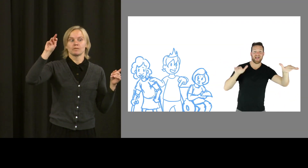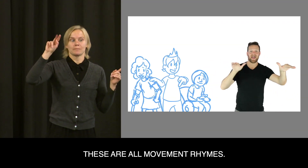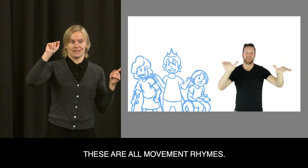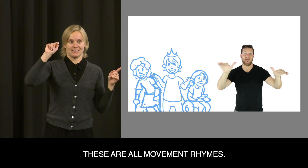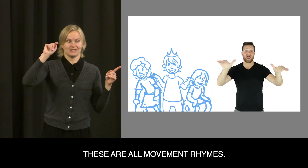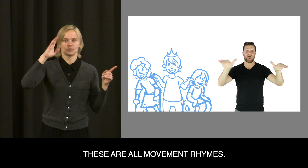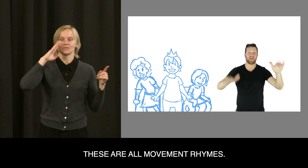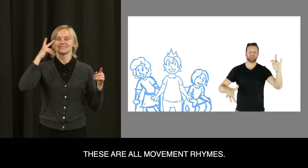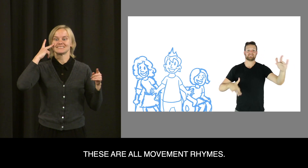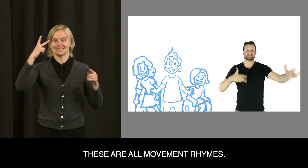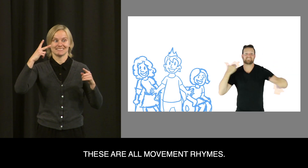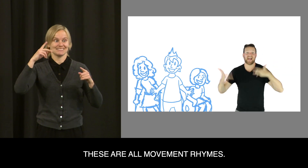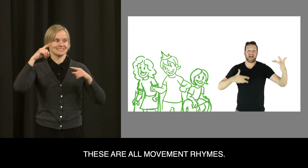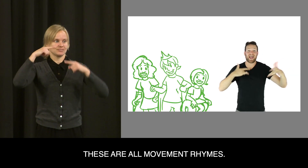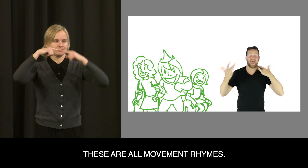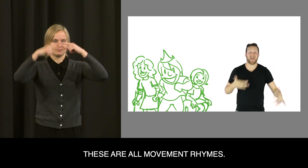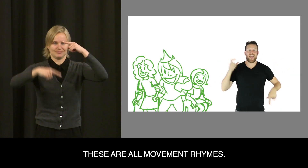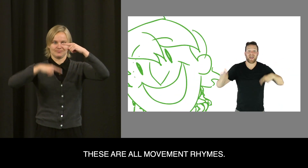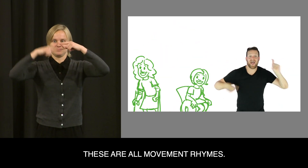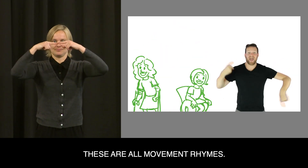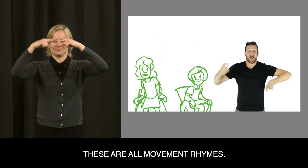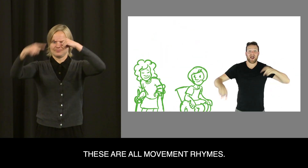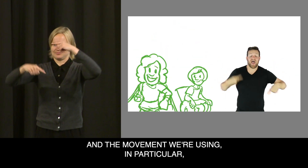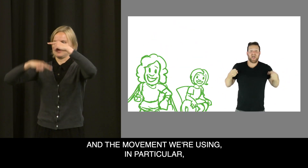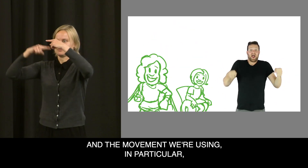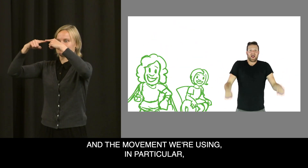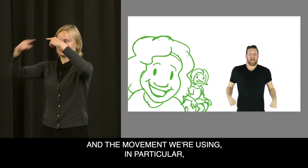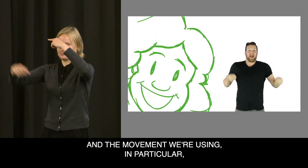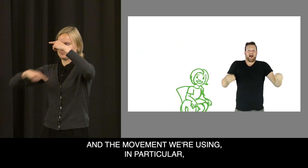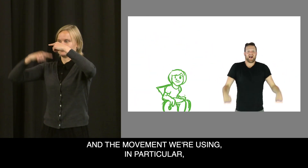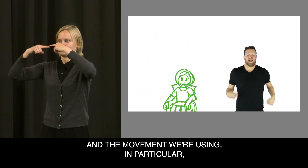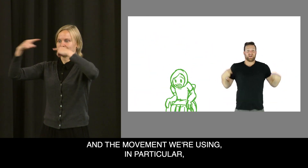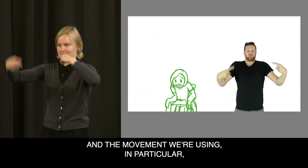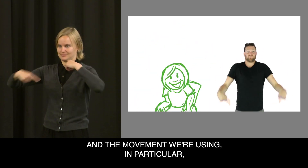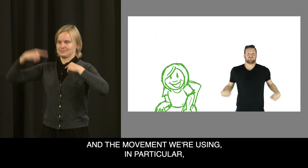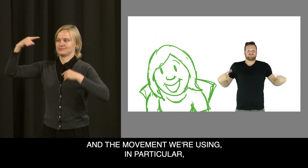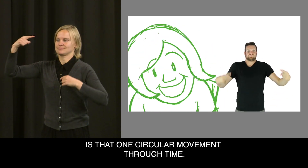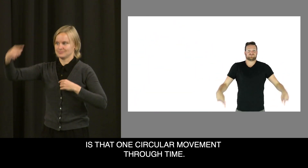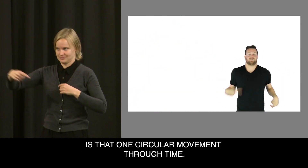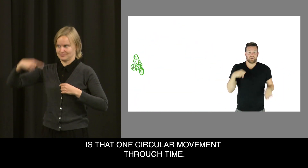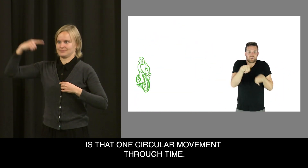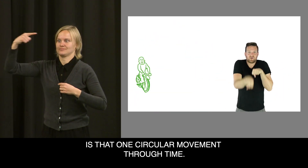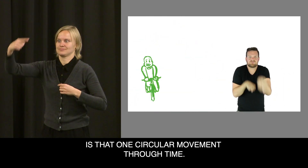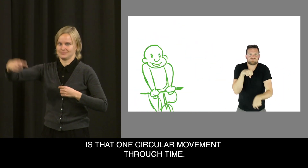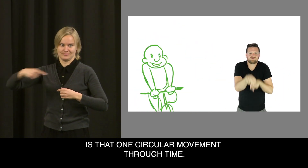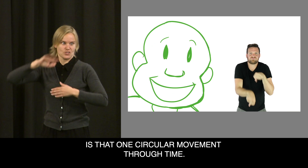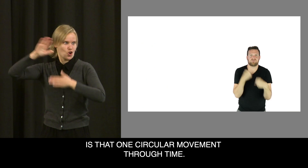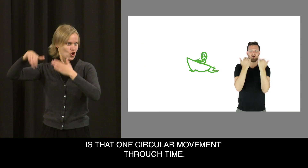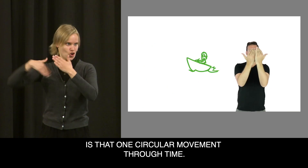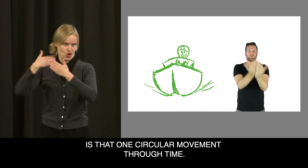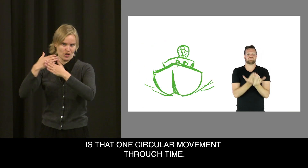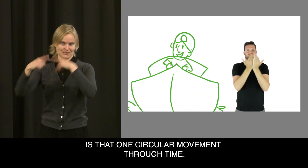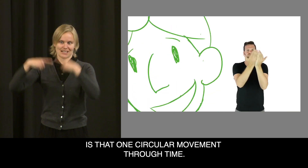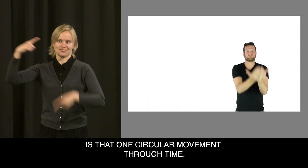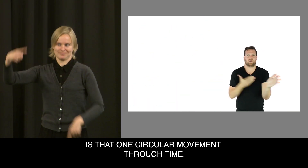These are all movement rhymes. So, and the movement we're using in particular is that one circular movement through